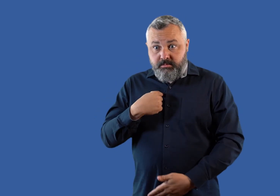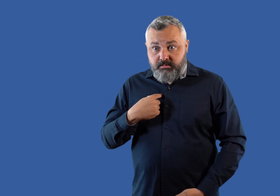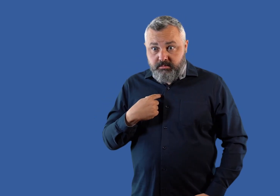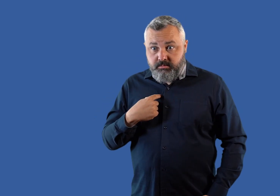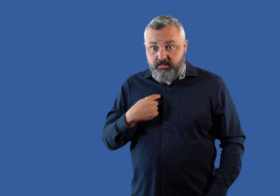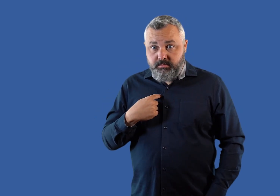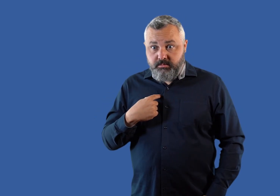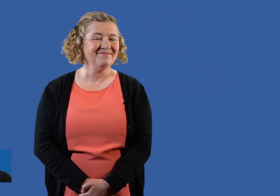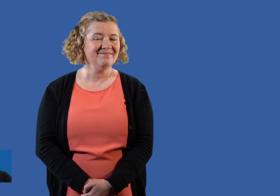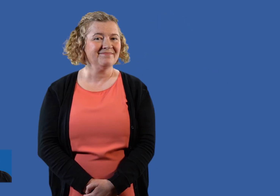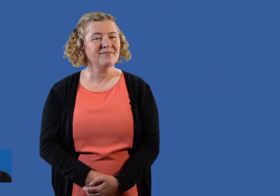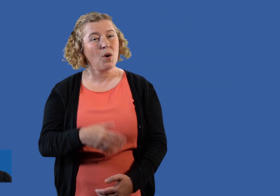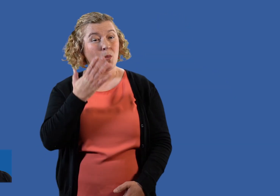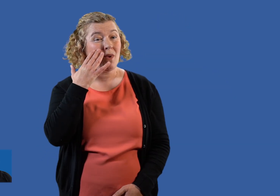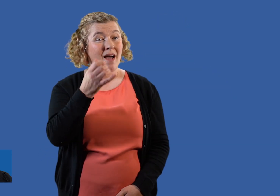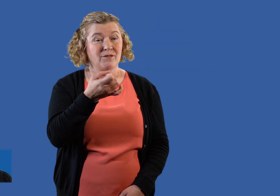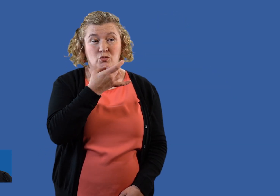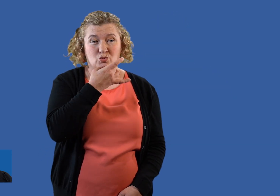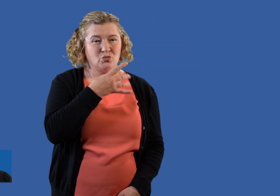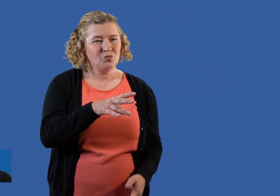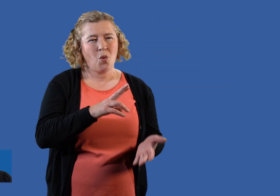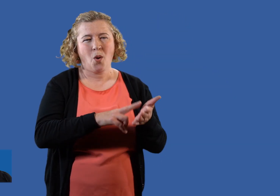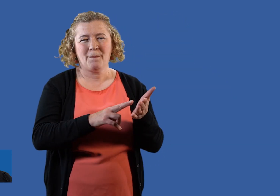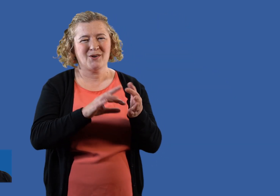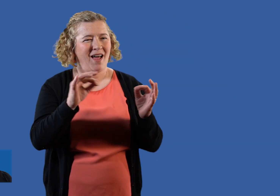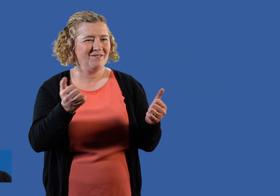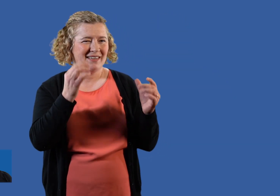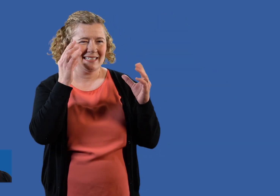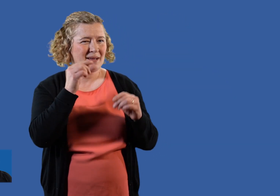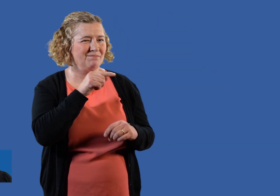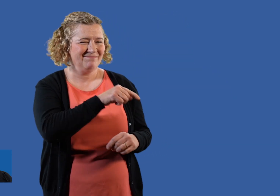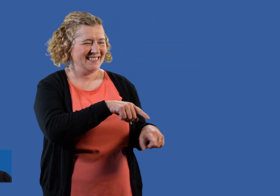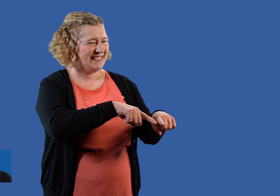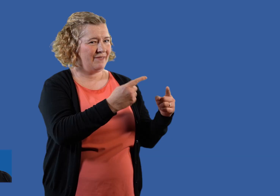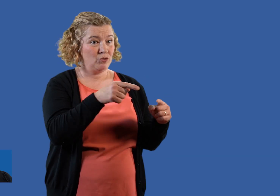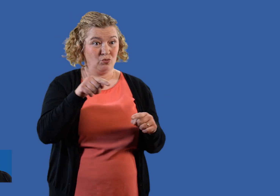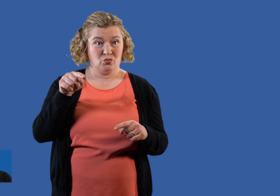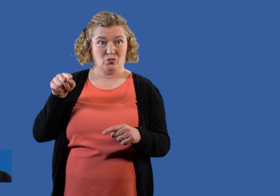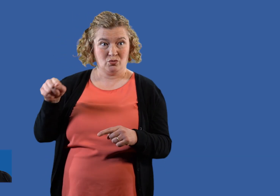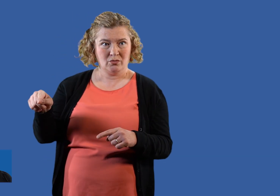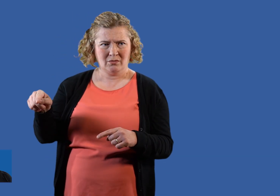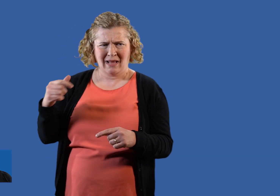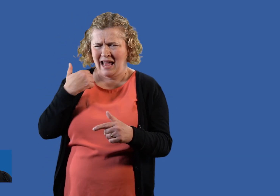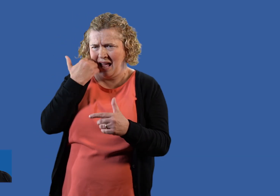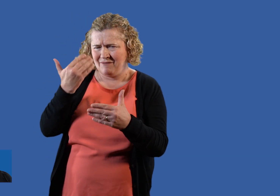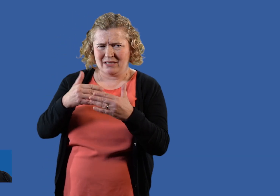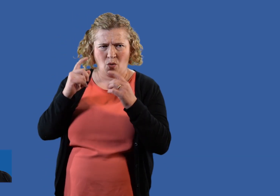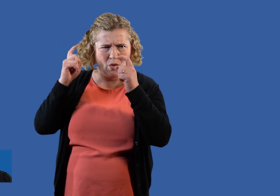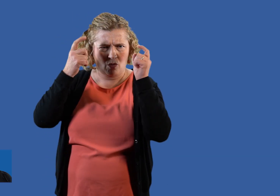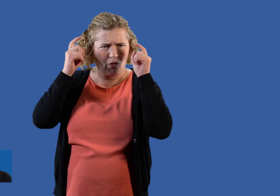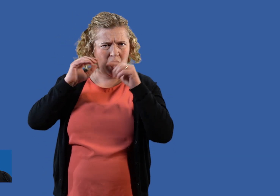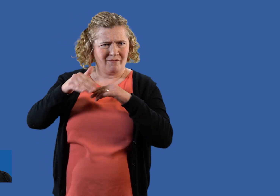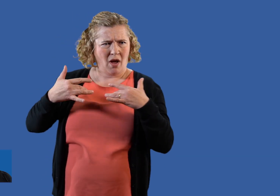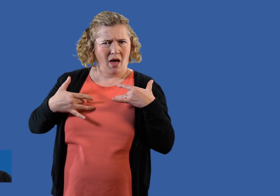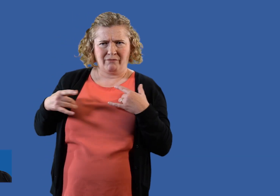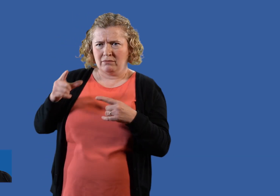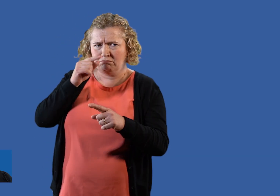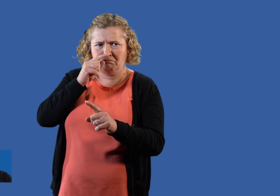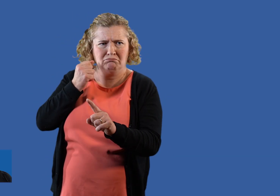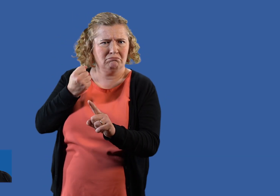me? There is a difference between normal things like broken sleep when you have children and worry of daily living that can impact